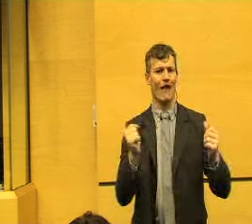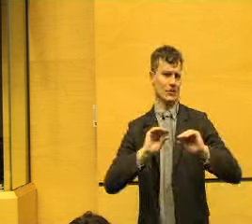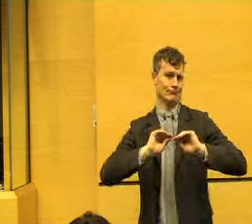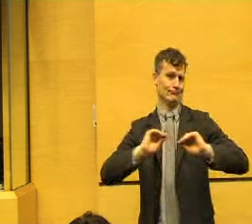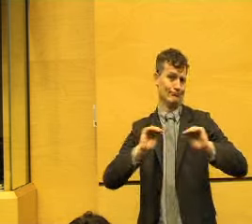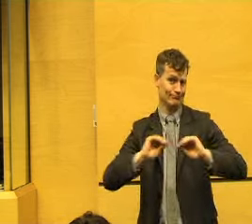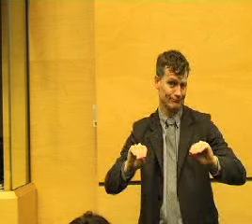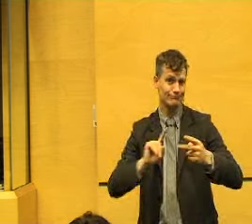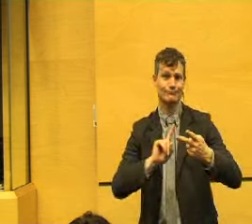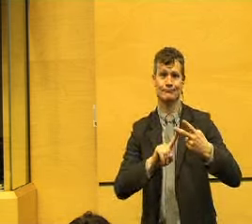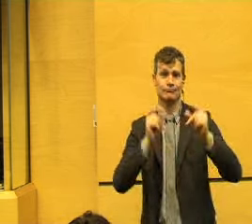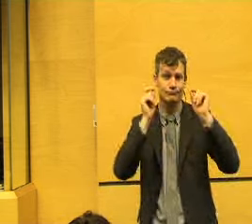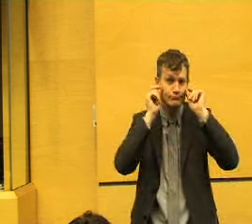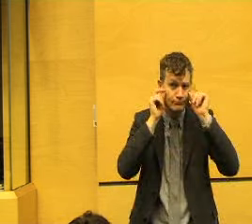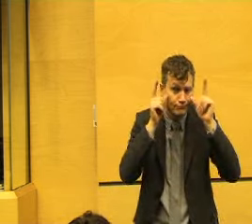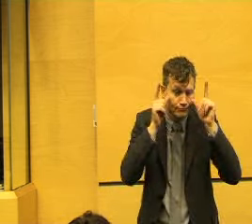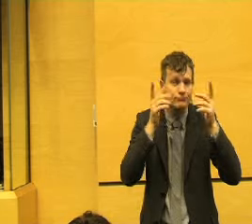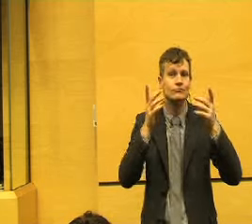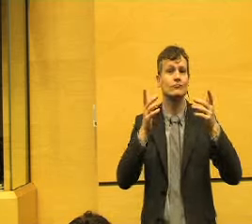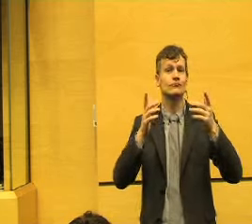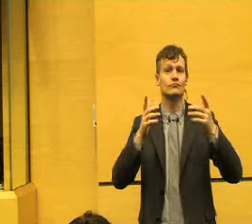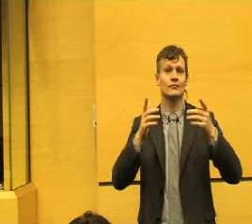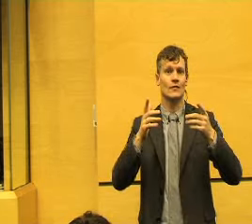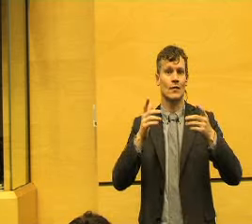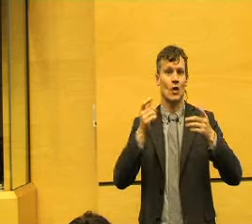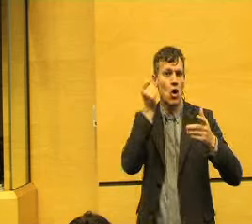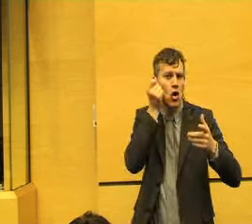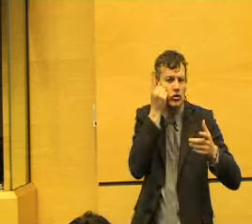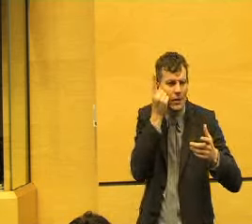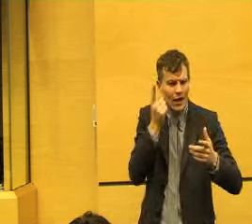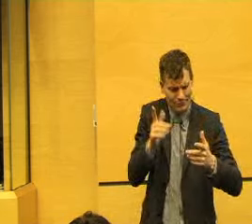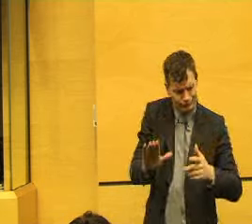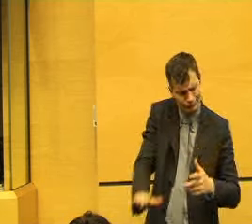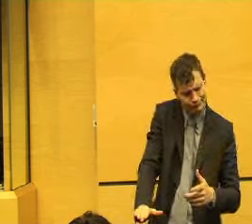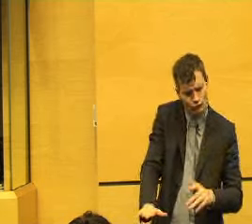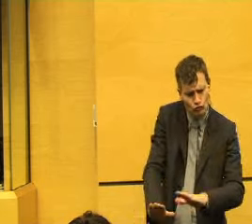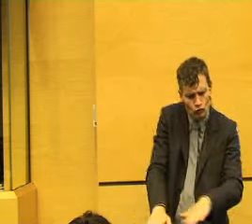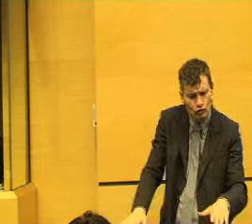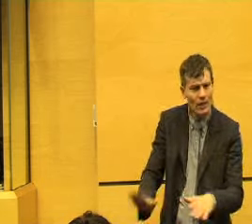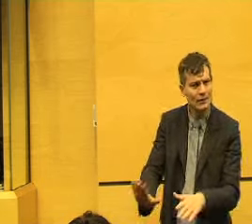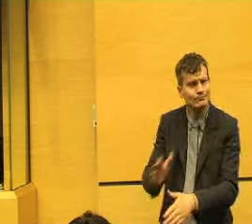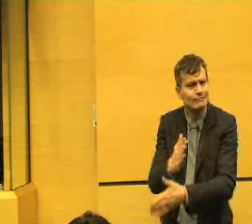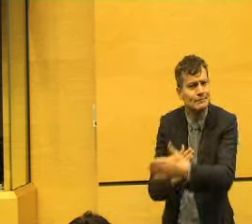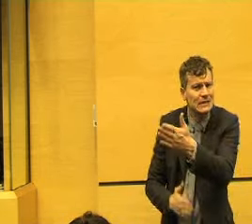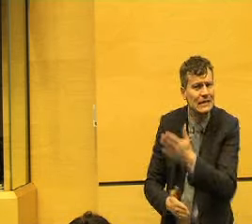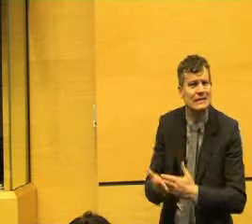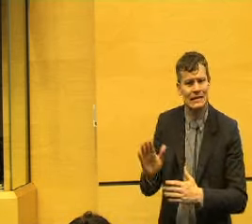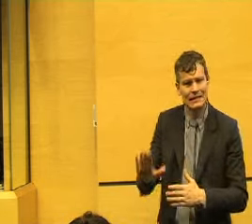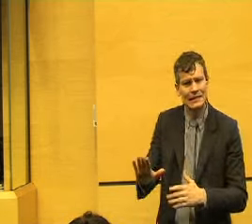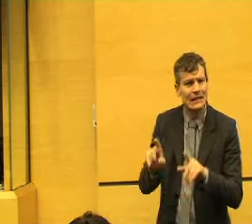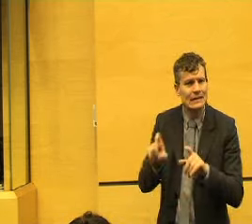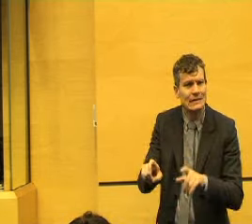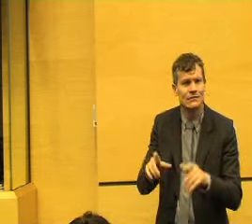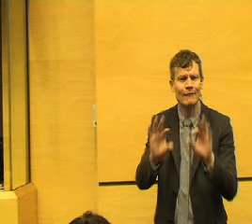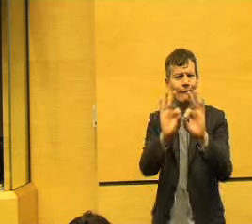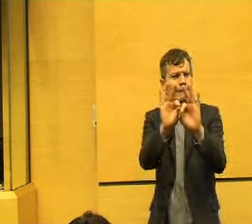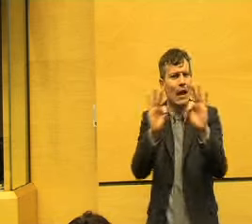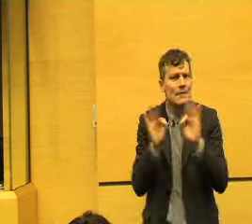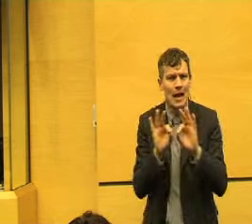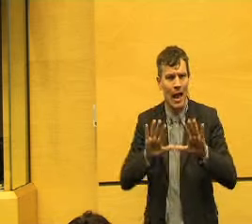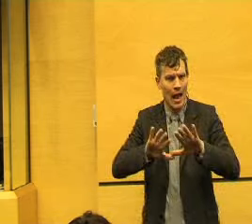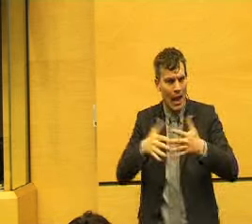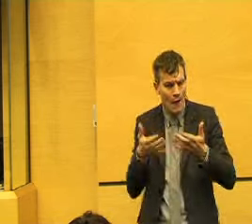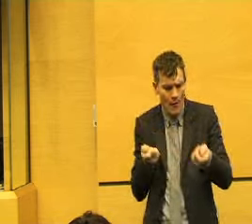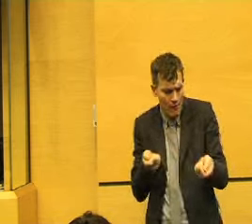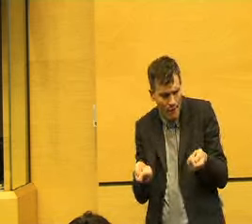children with disabilities and their specific needs among families and the community. And second,